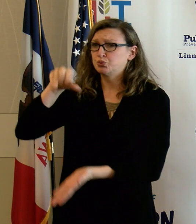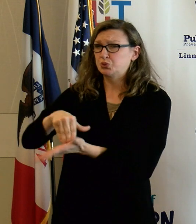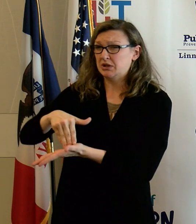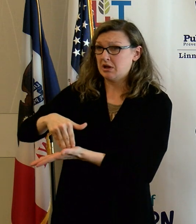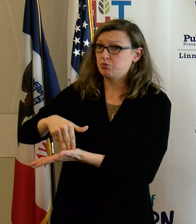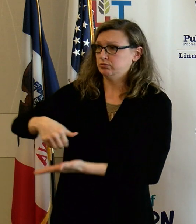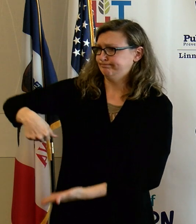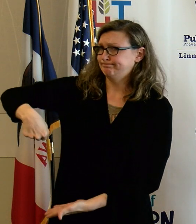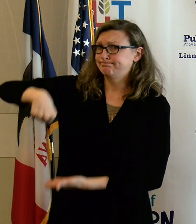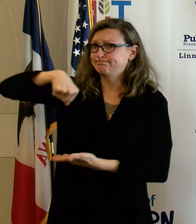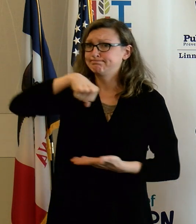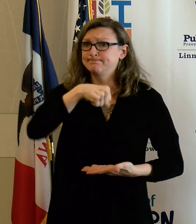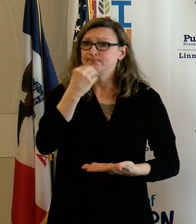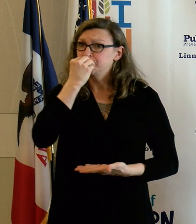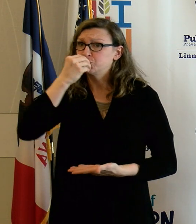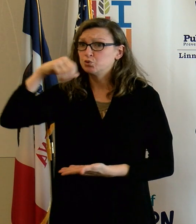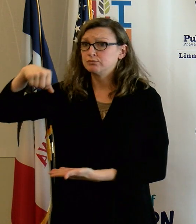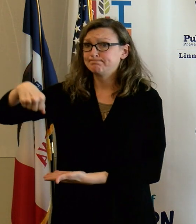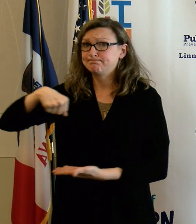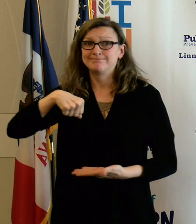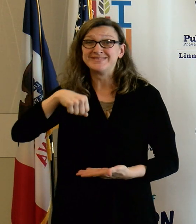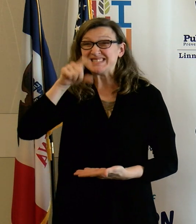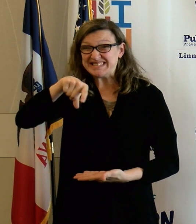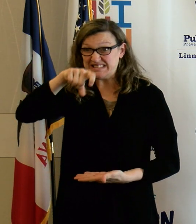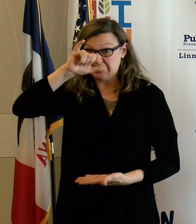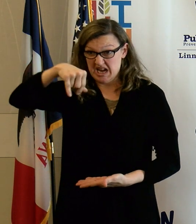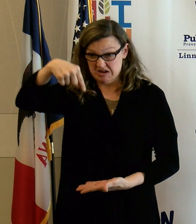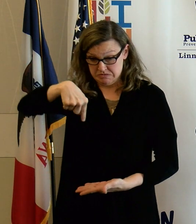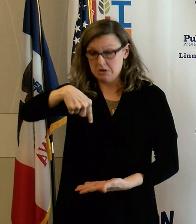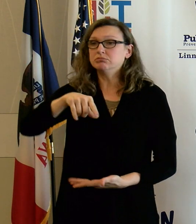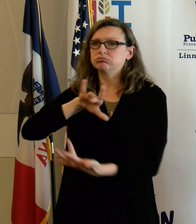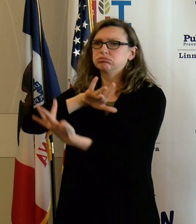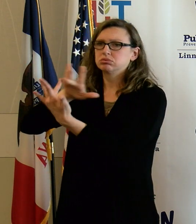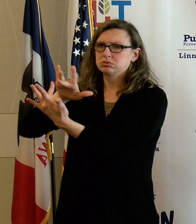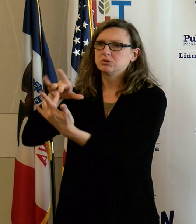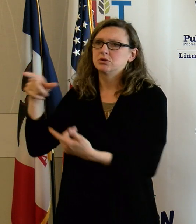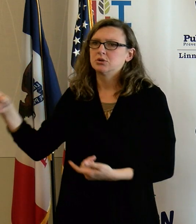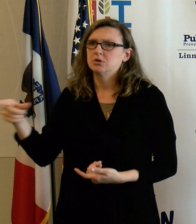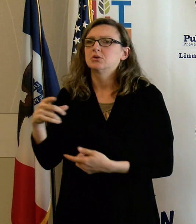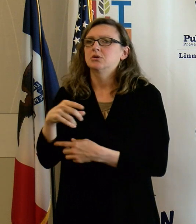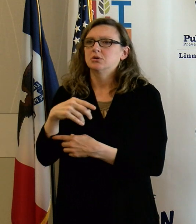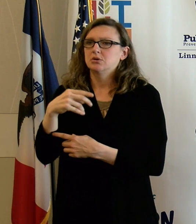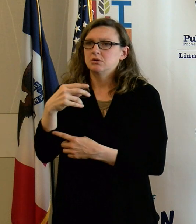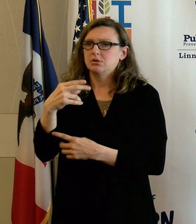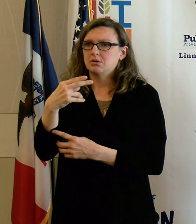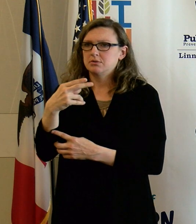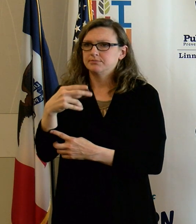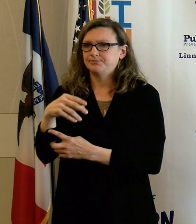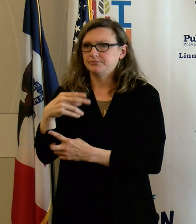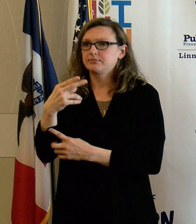contact Heritage Area Agency on Aging at